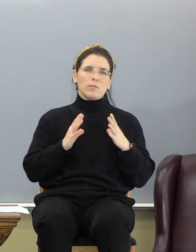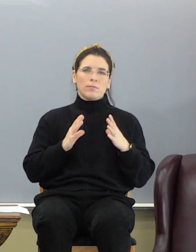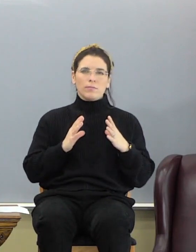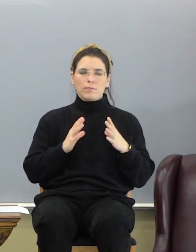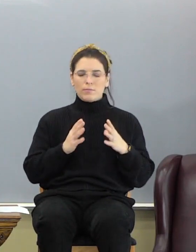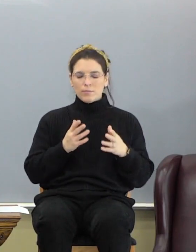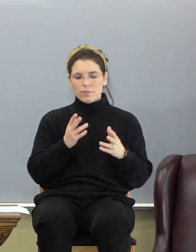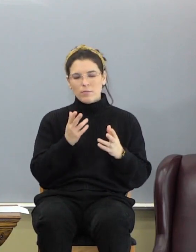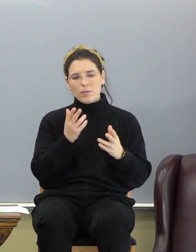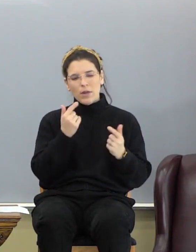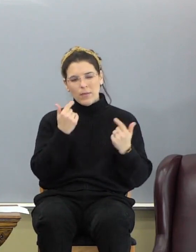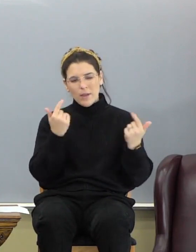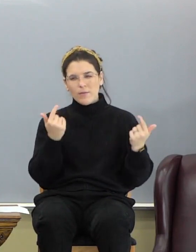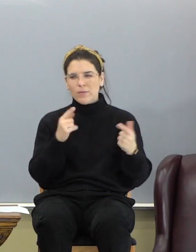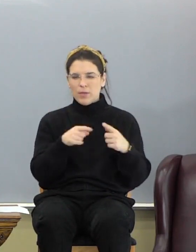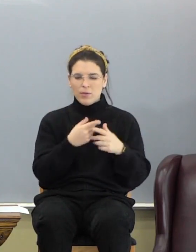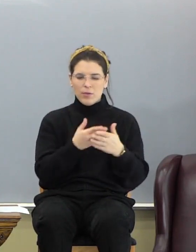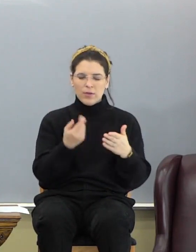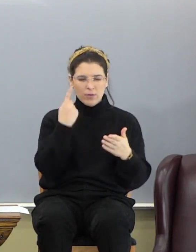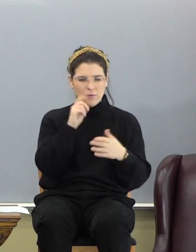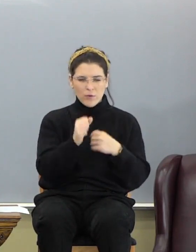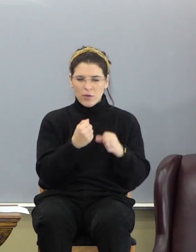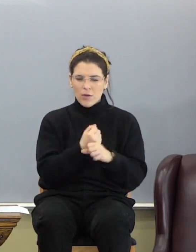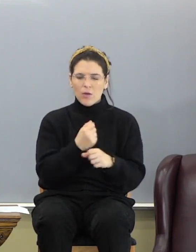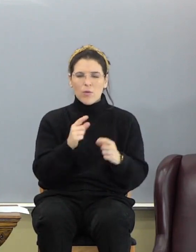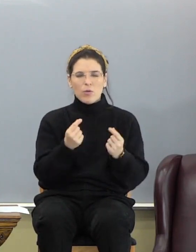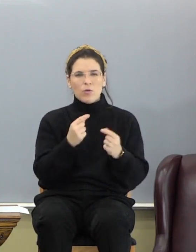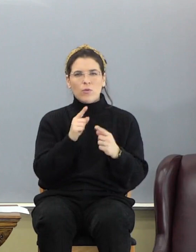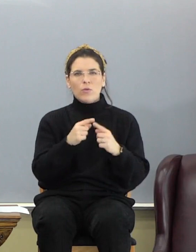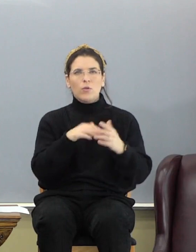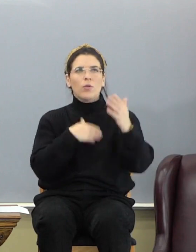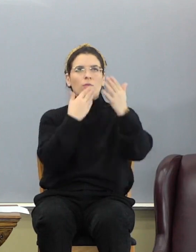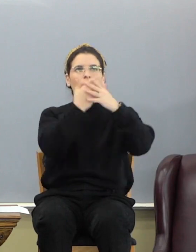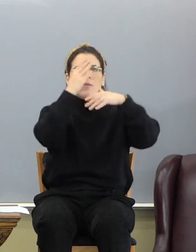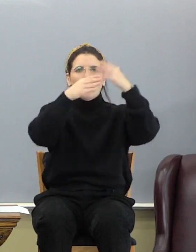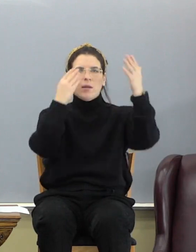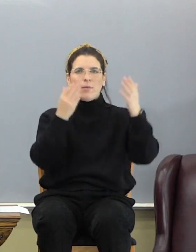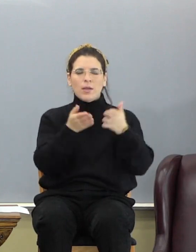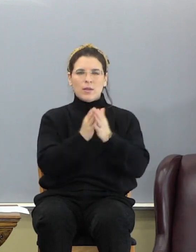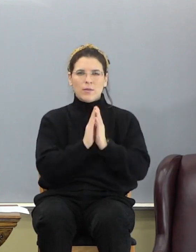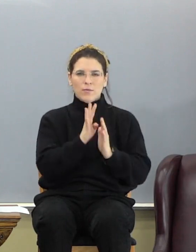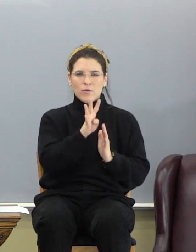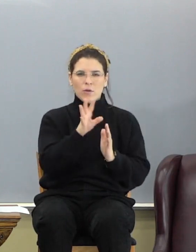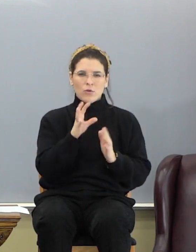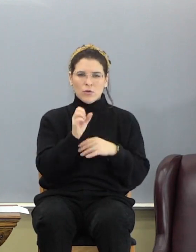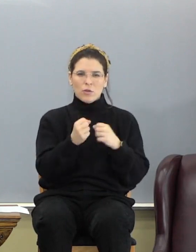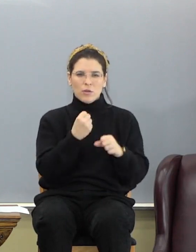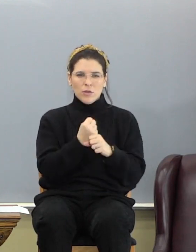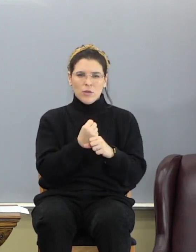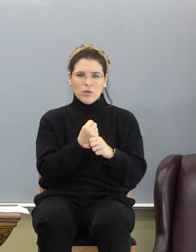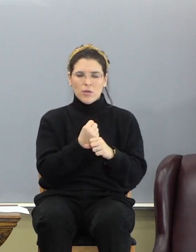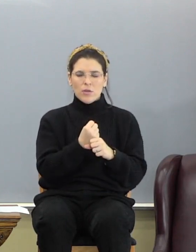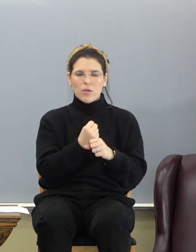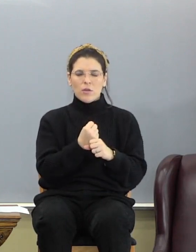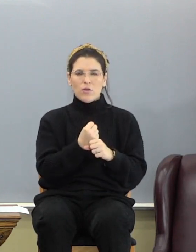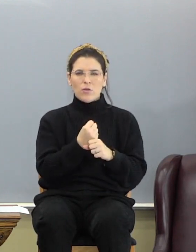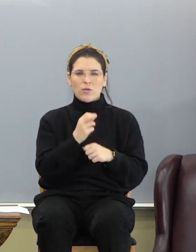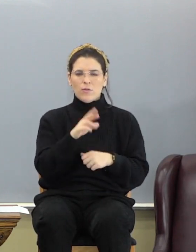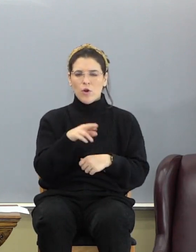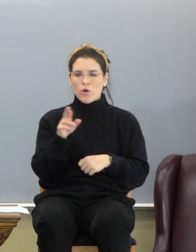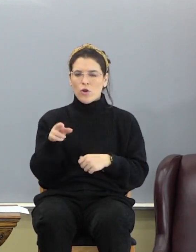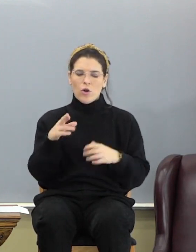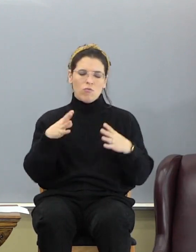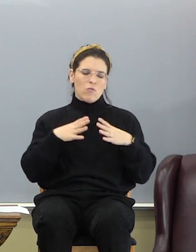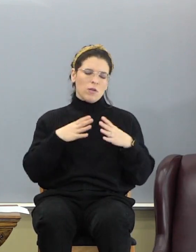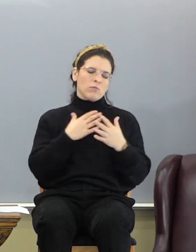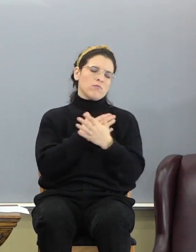I've laughed about things for years that people say, what are you going to do when you get to heaven? I said, I'm going to ask the Lord to give me 400 years of R&R, and I'm to spend it in San Diego. San Diego